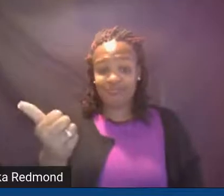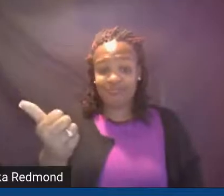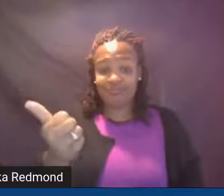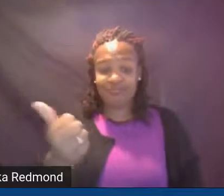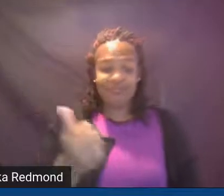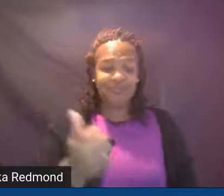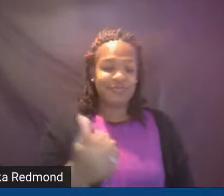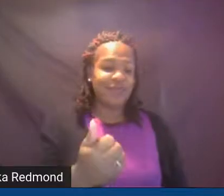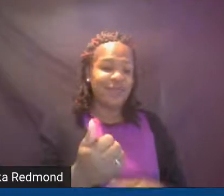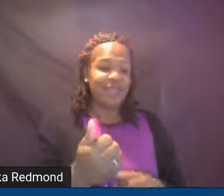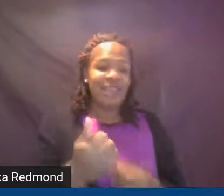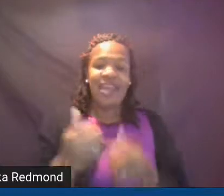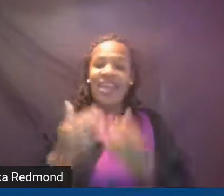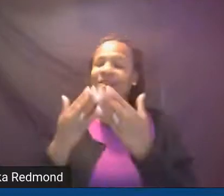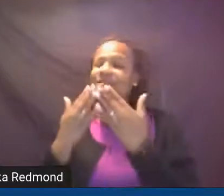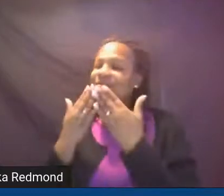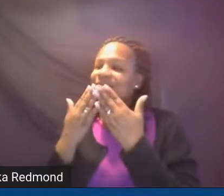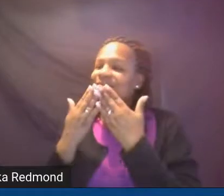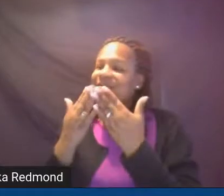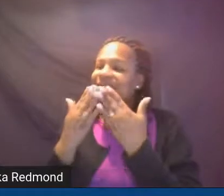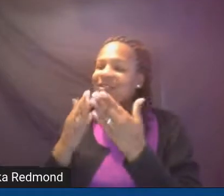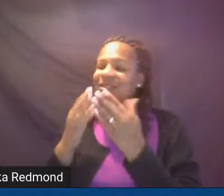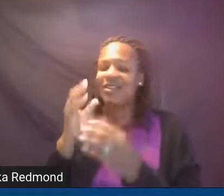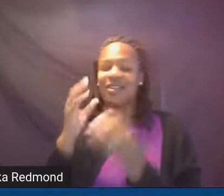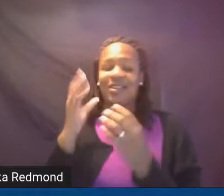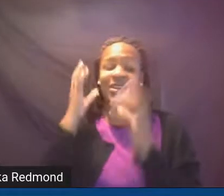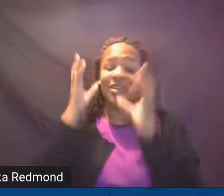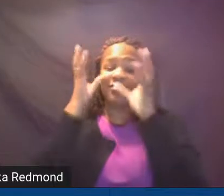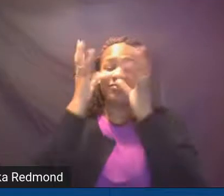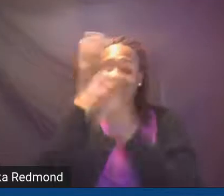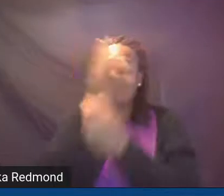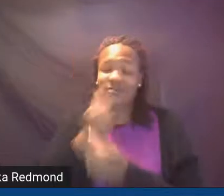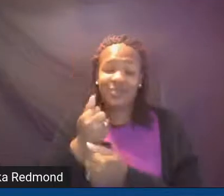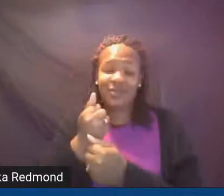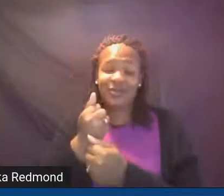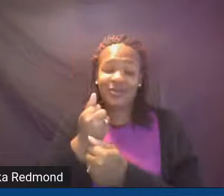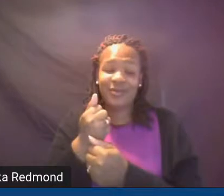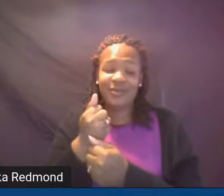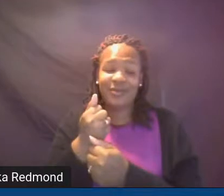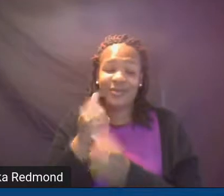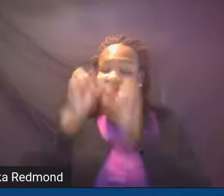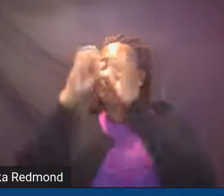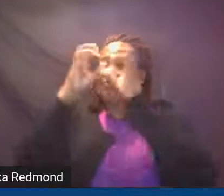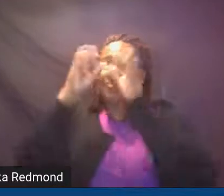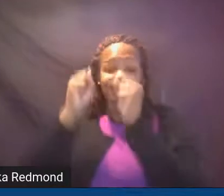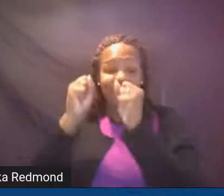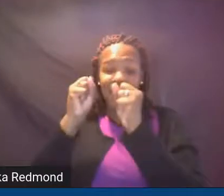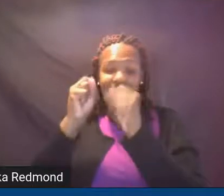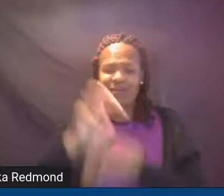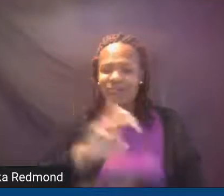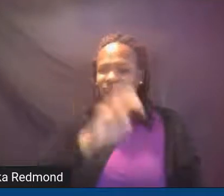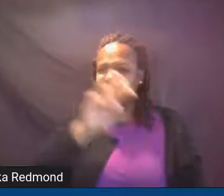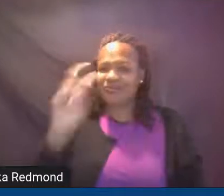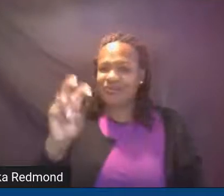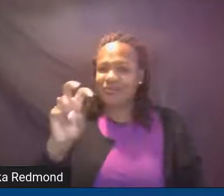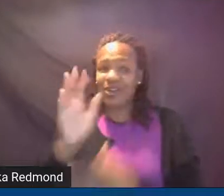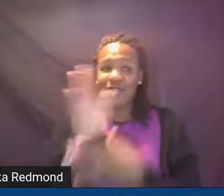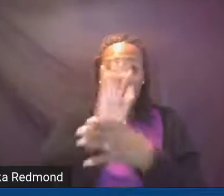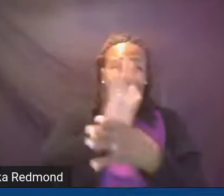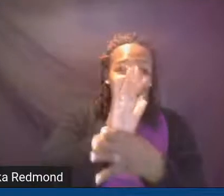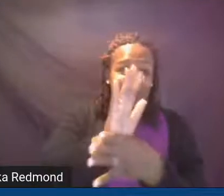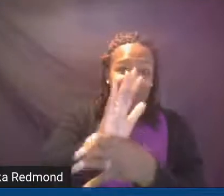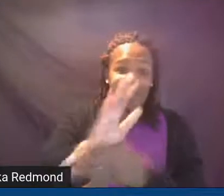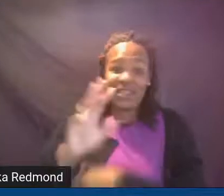beautiful. That's really, you know, amazing journey from movies to modeling to